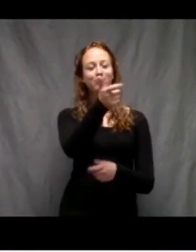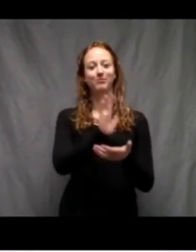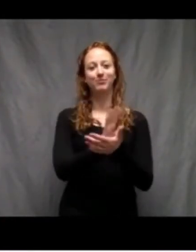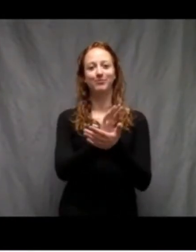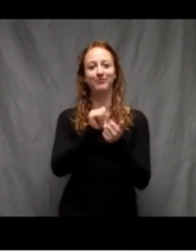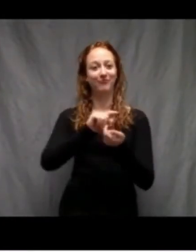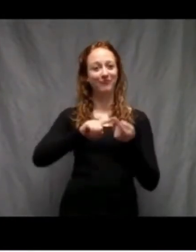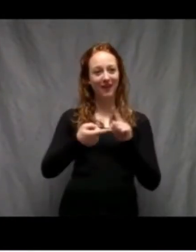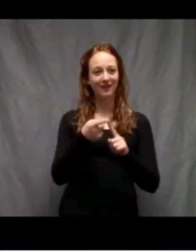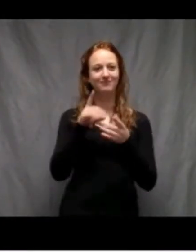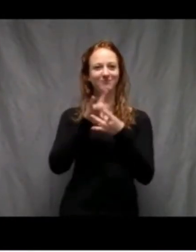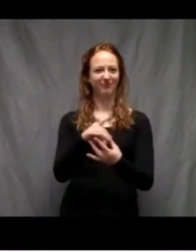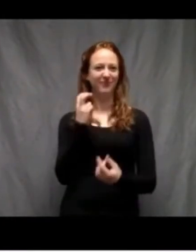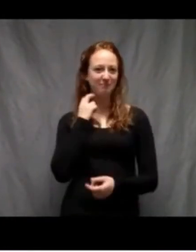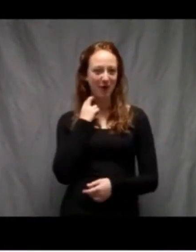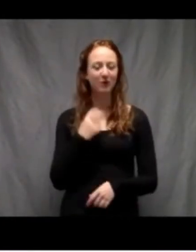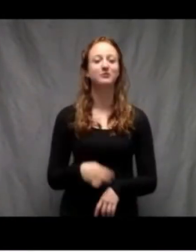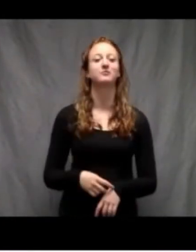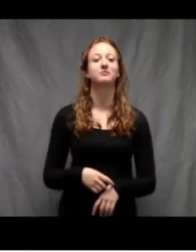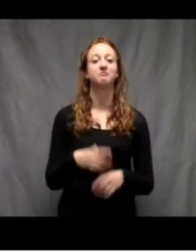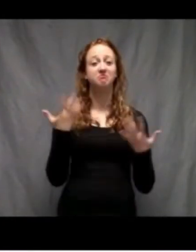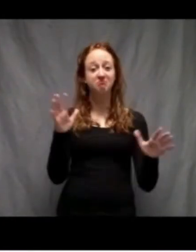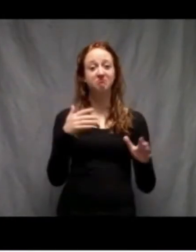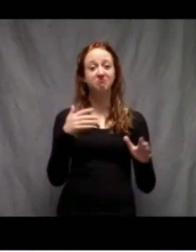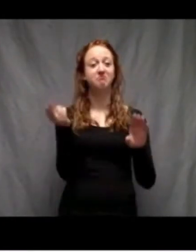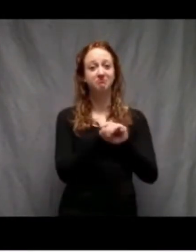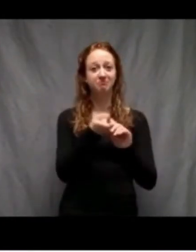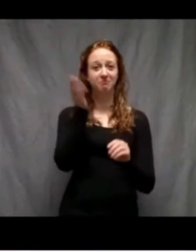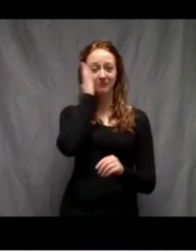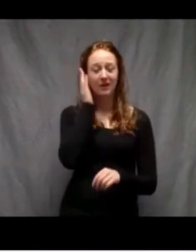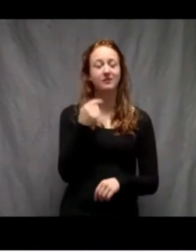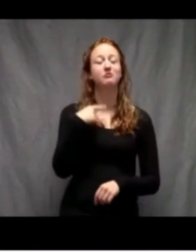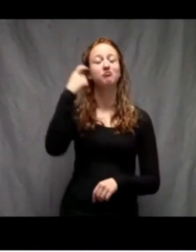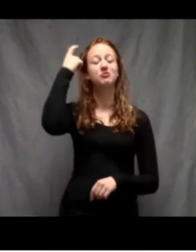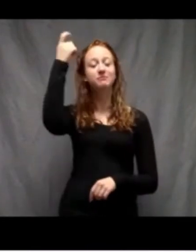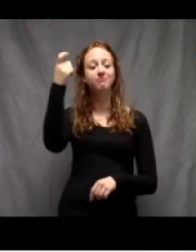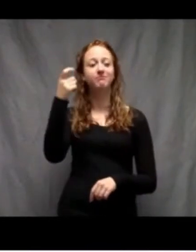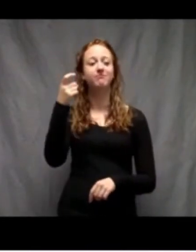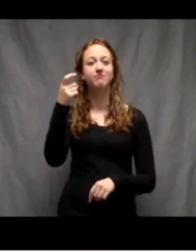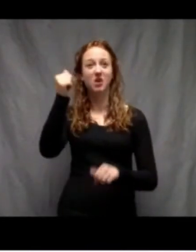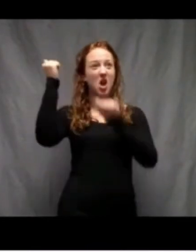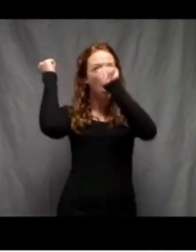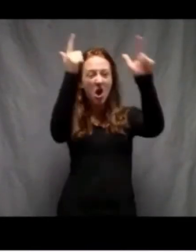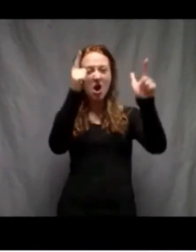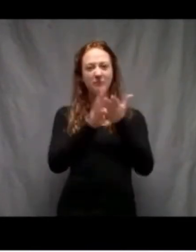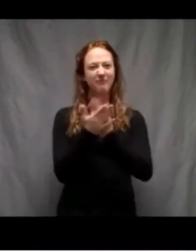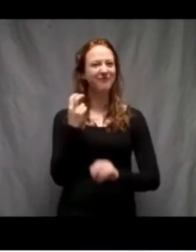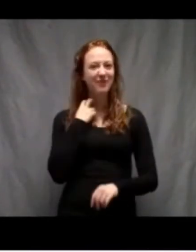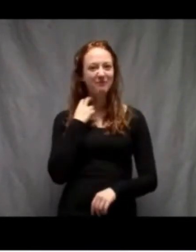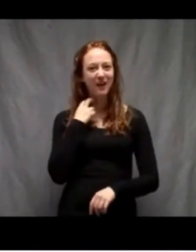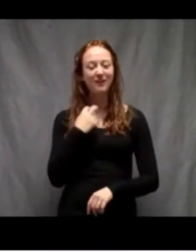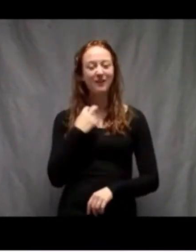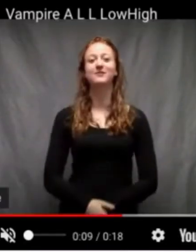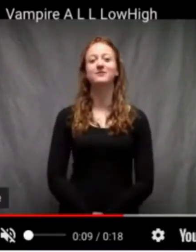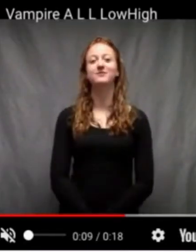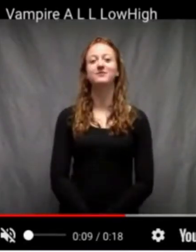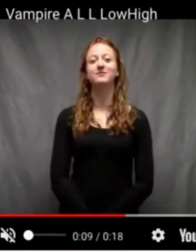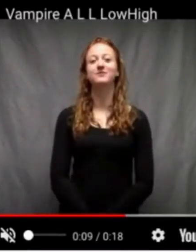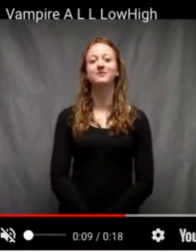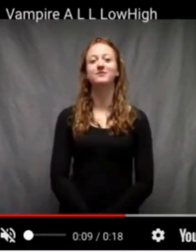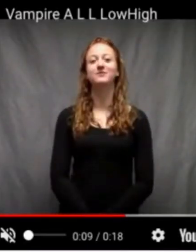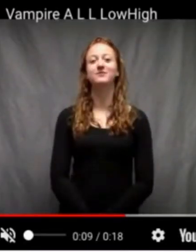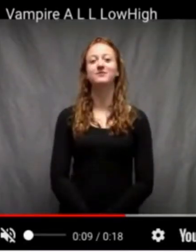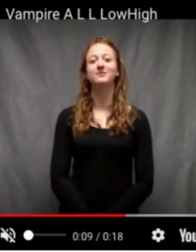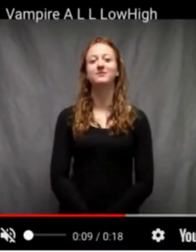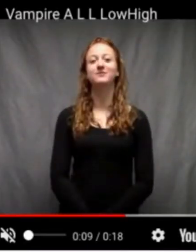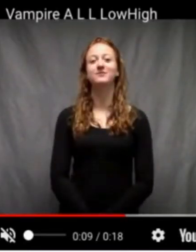last night I was watching a movie with friends about vampires. Finished the movie, went to bed, and dreamed, everyone turned into a vampire.